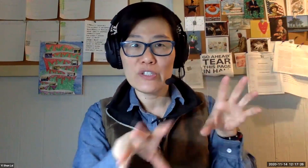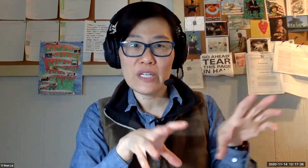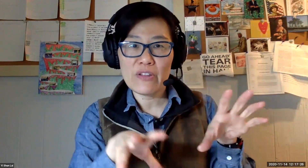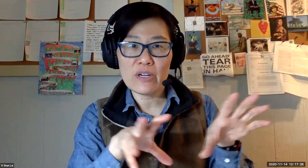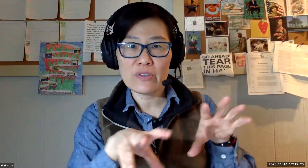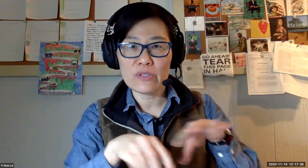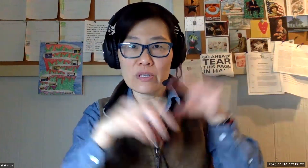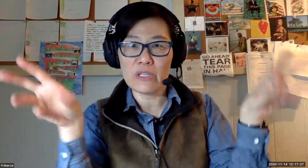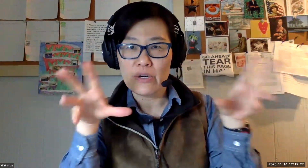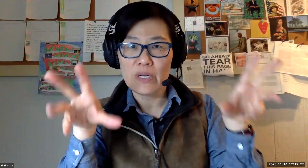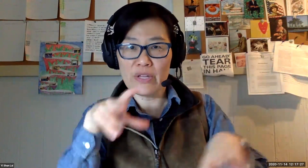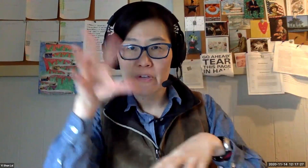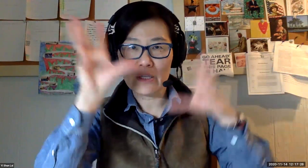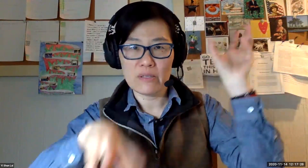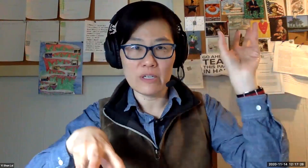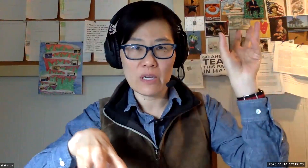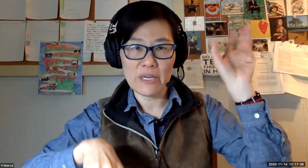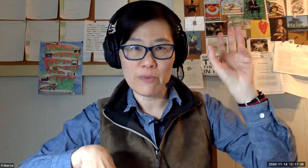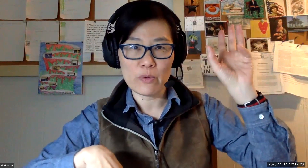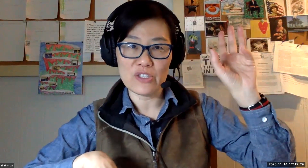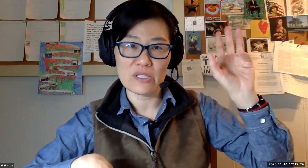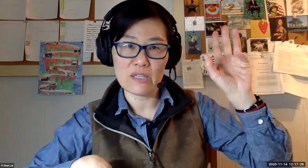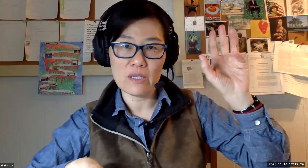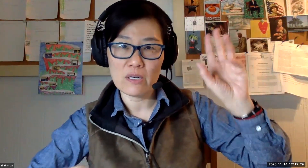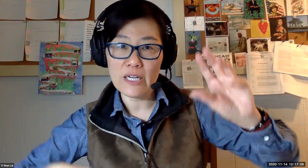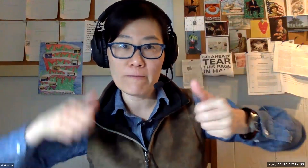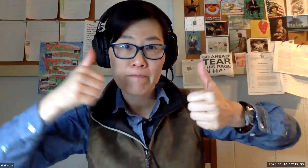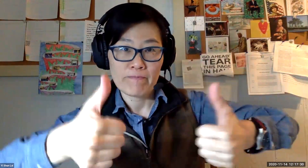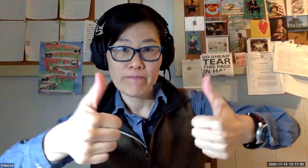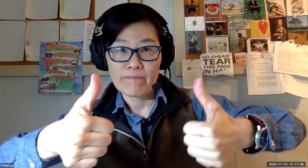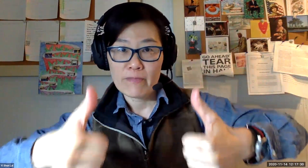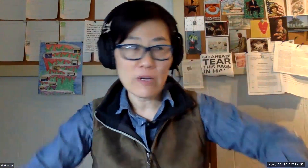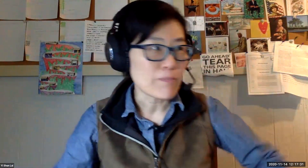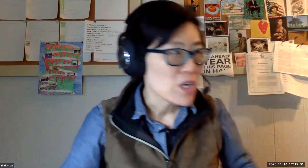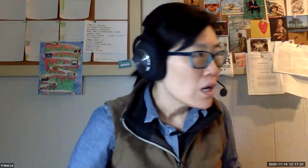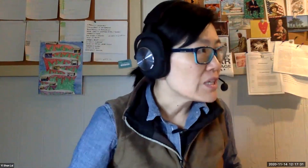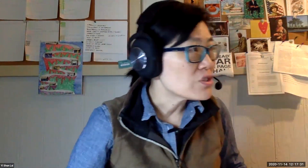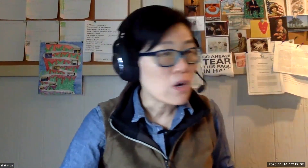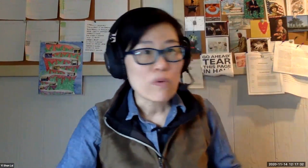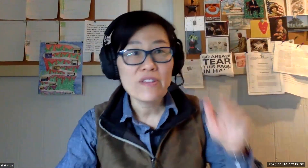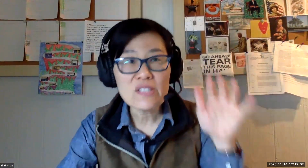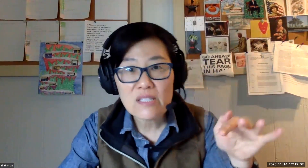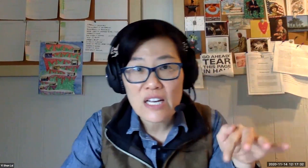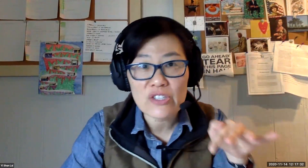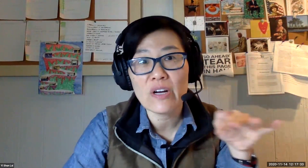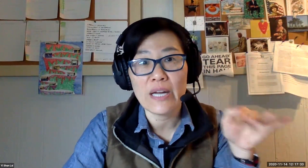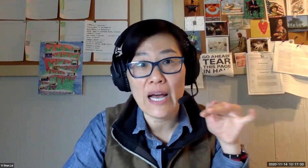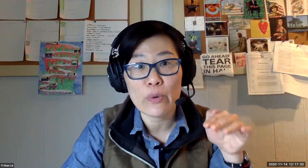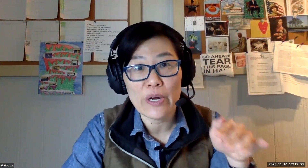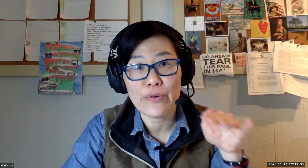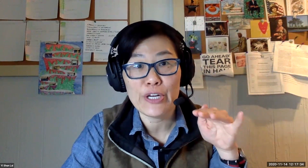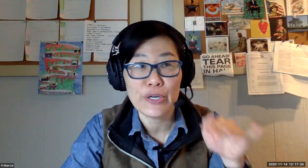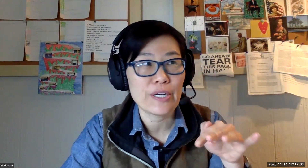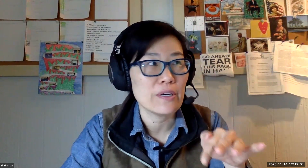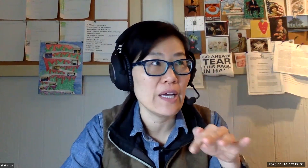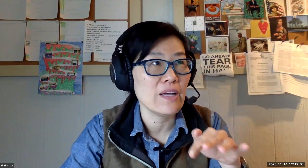were going to do together, you'll do them alone, and then you can come back to me with questions later on. All right. Okay. All right. So this is the session on how to